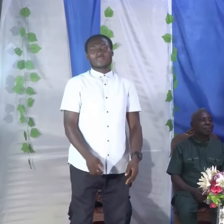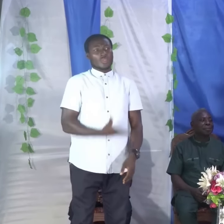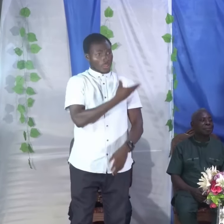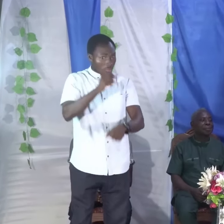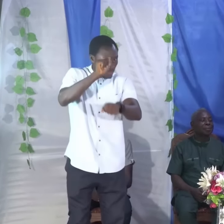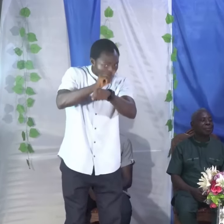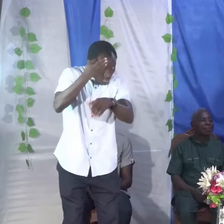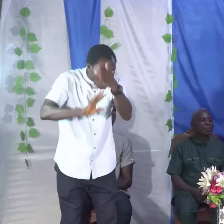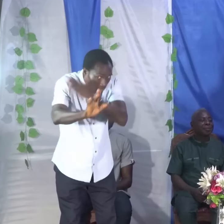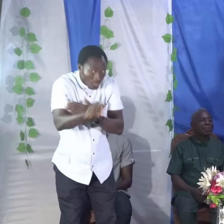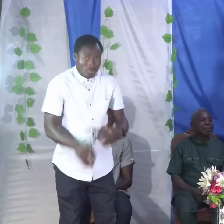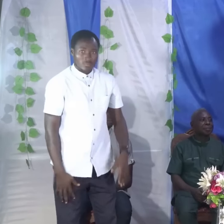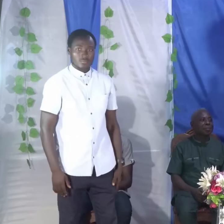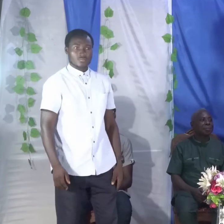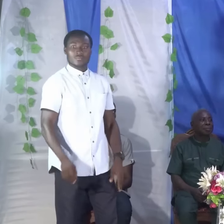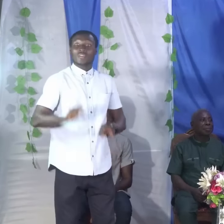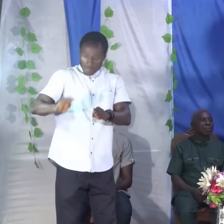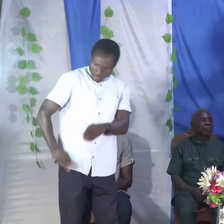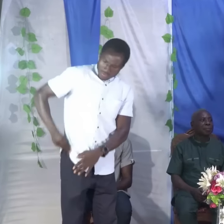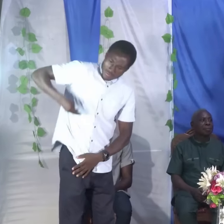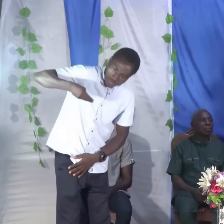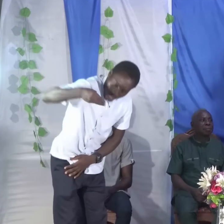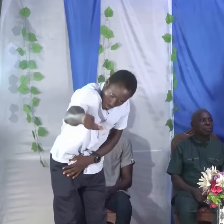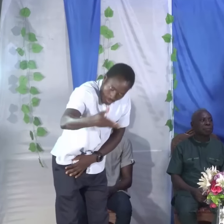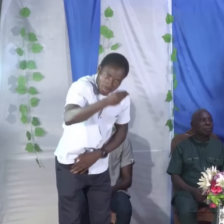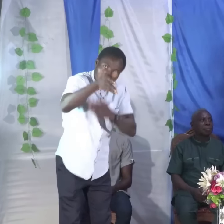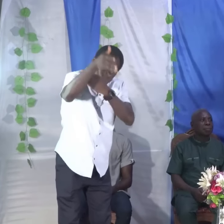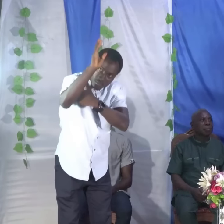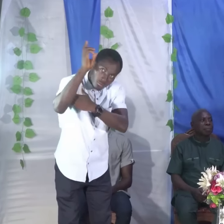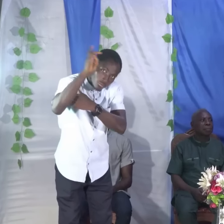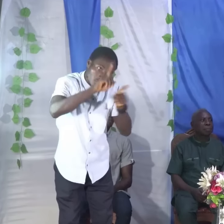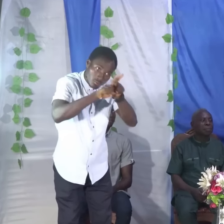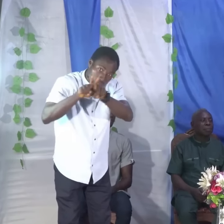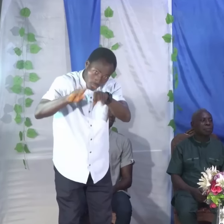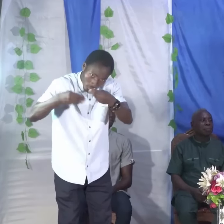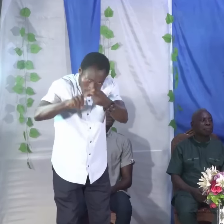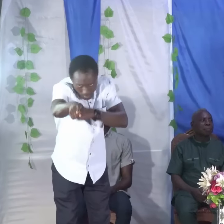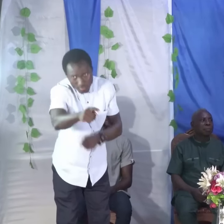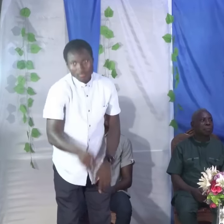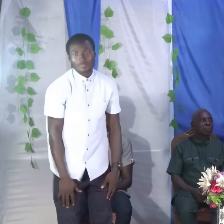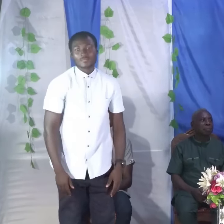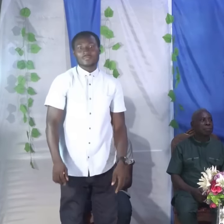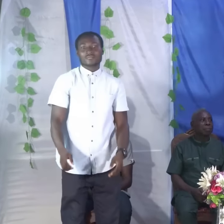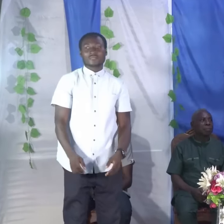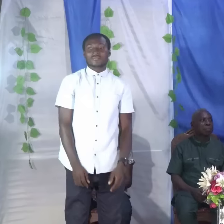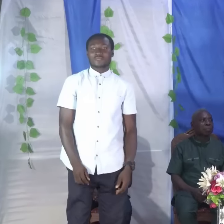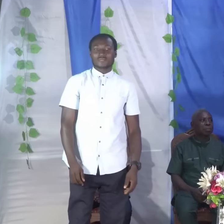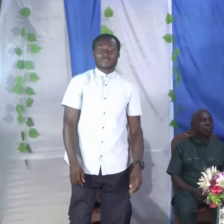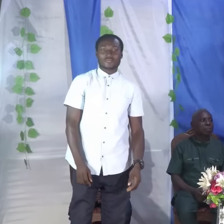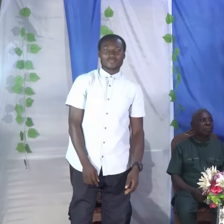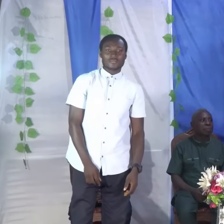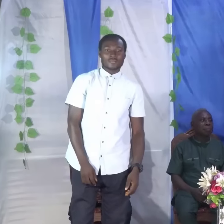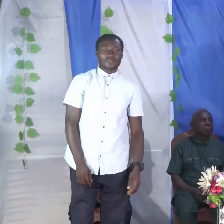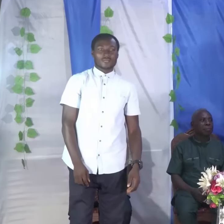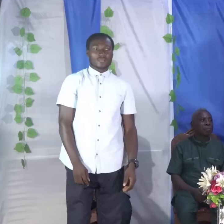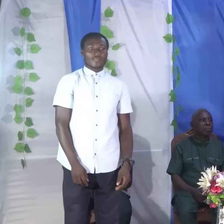no na me teach you one give and it will be given unto you wo so are awo ma na mo wu pesika wa na mfa